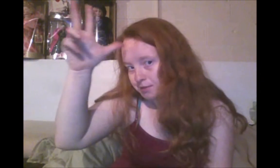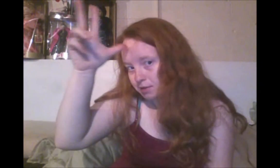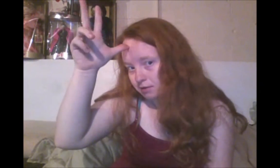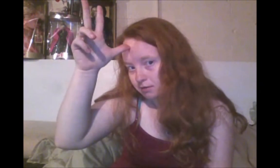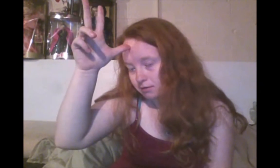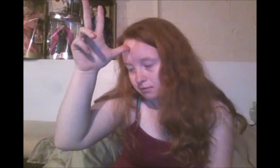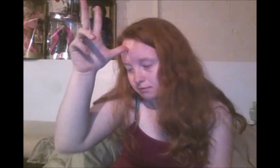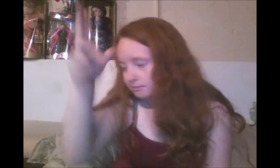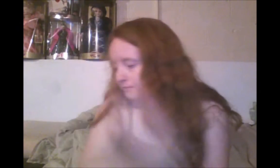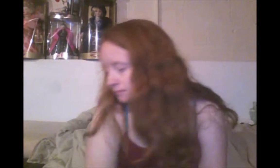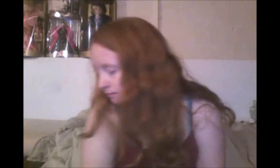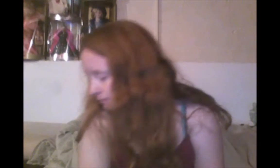Rooster.